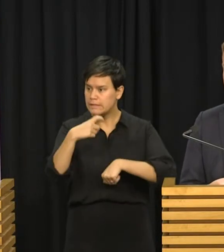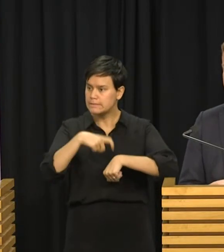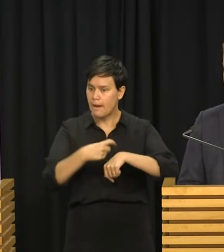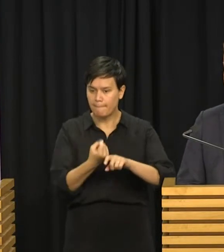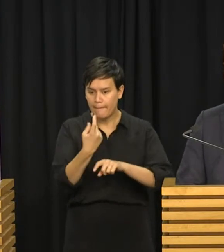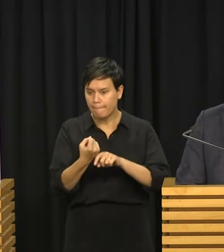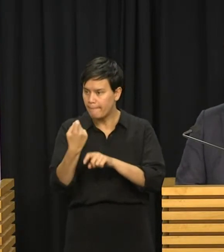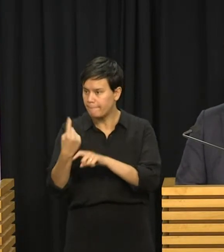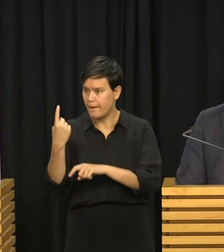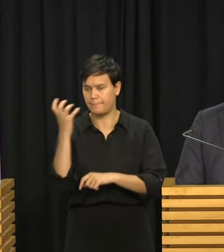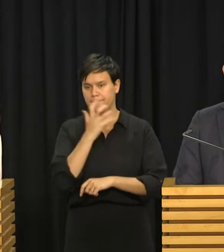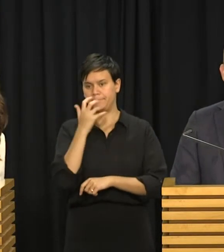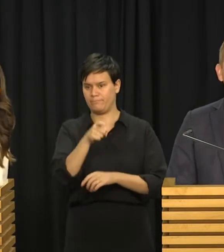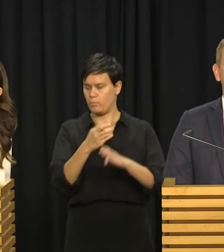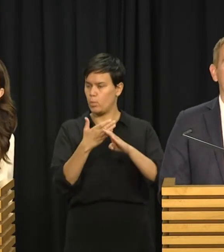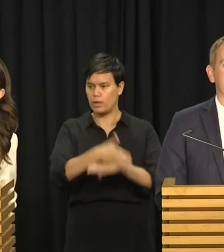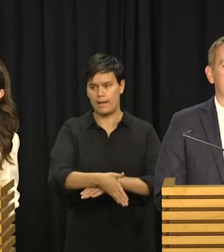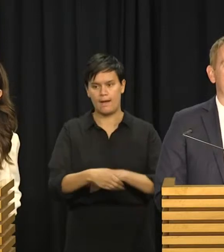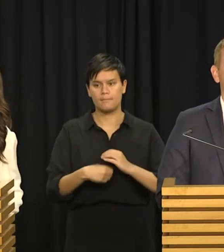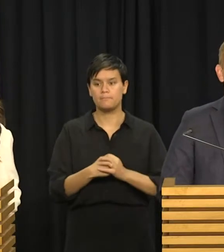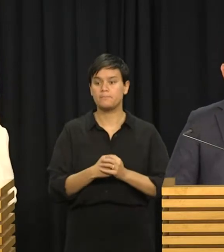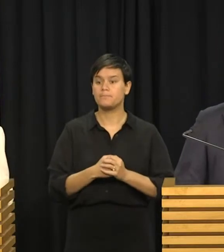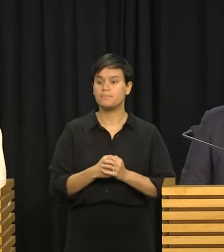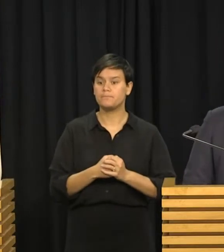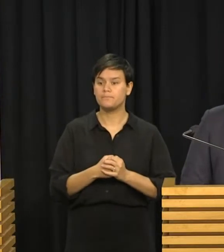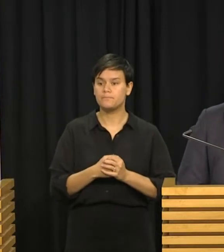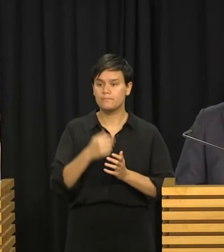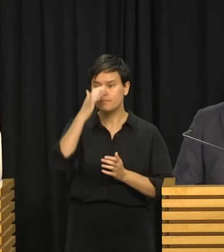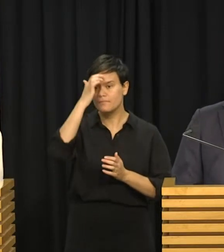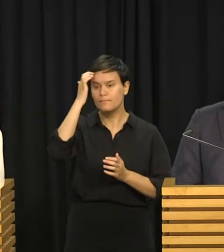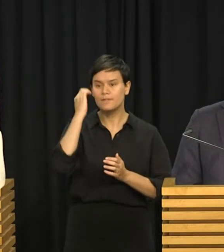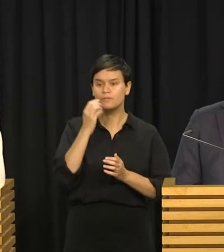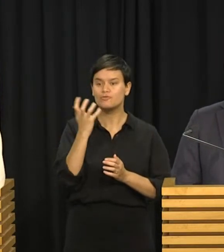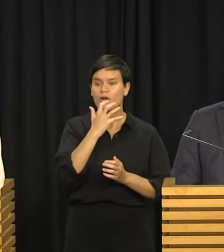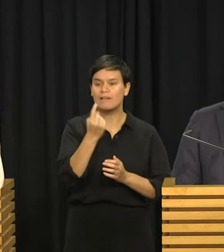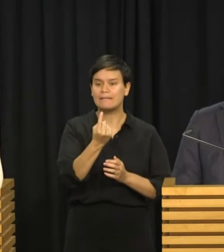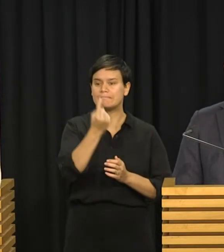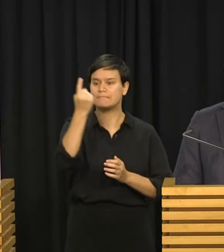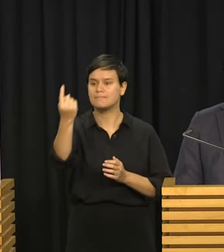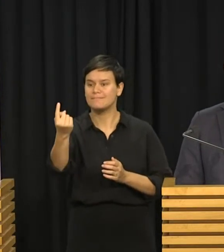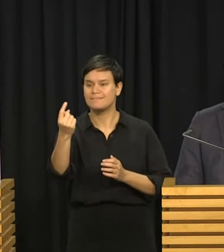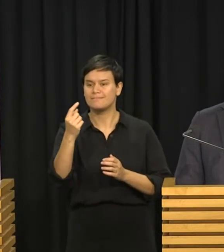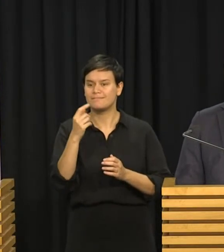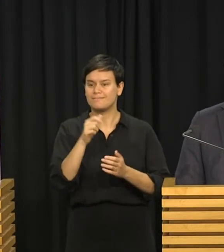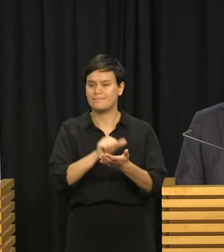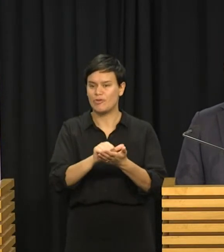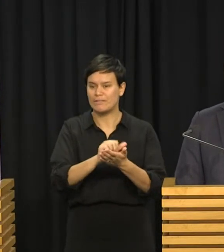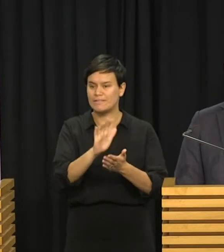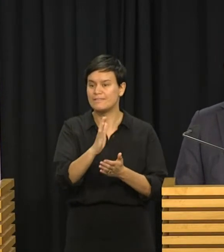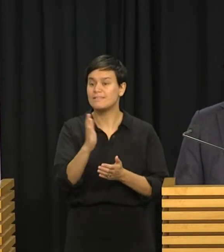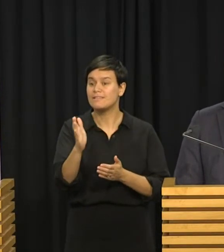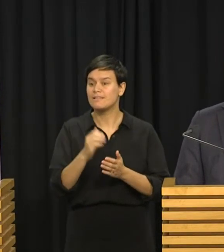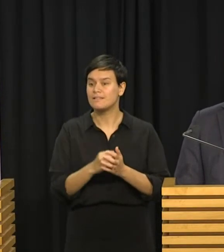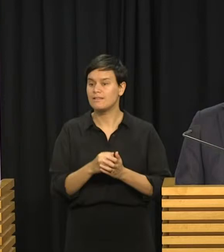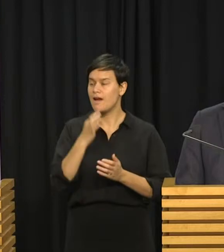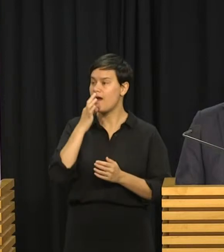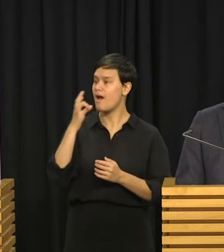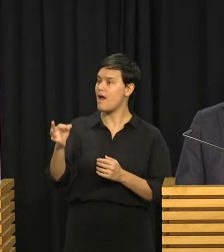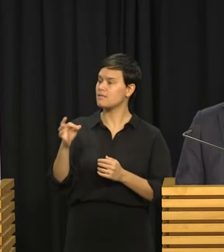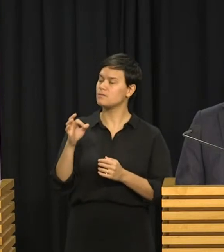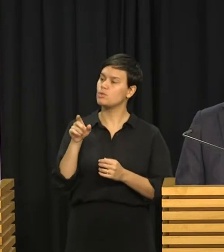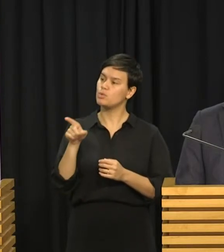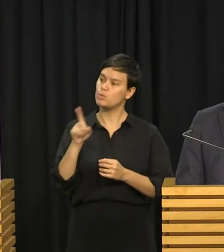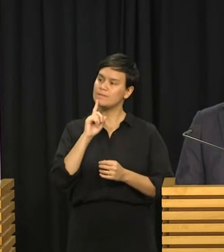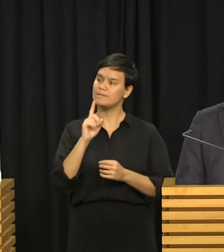hard there. I'll take last 2. Israel was able to... Oh, sorry, just behind you, Mark, if I may. Forgive me. Prime Minister, you said earlier